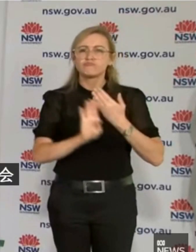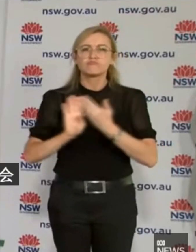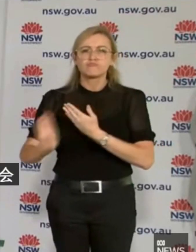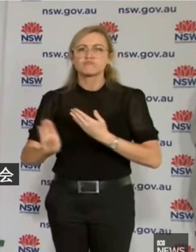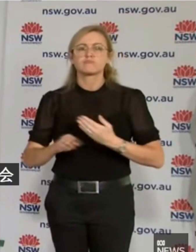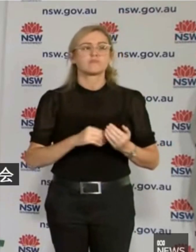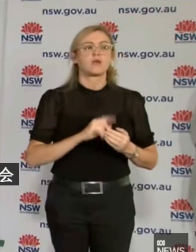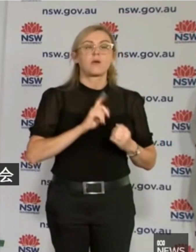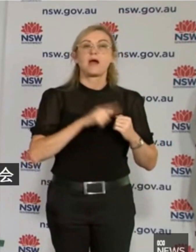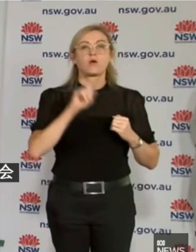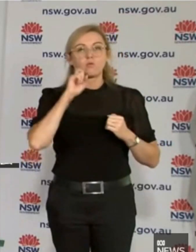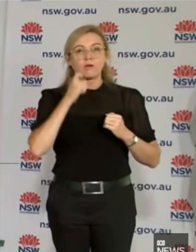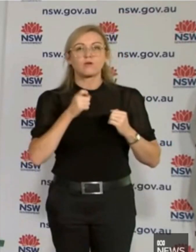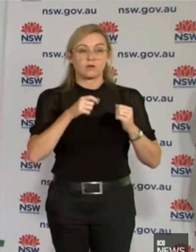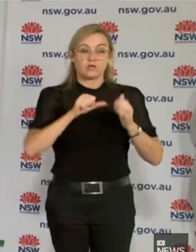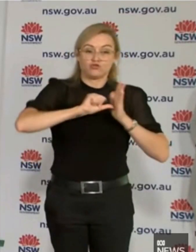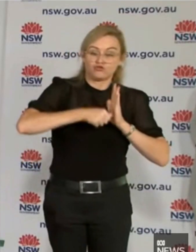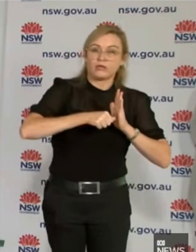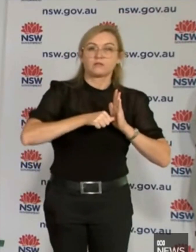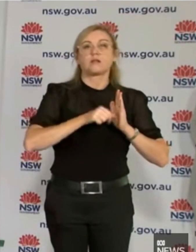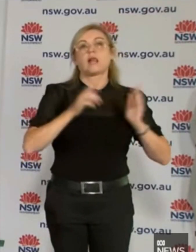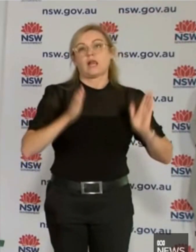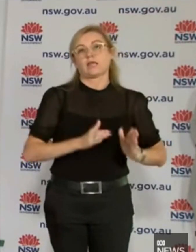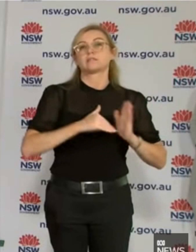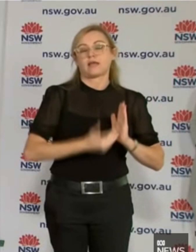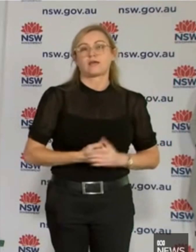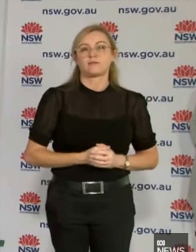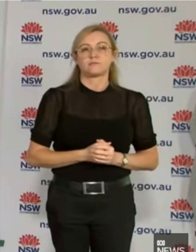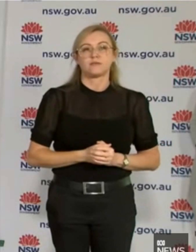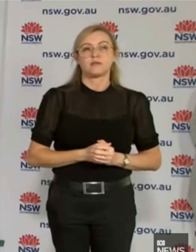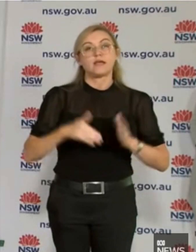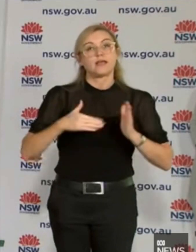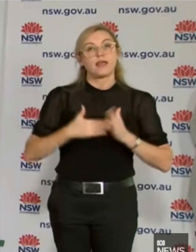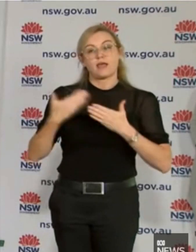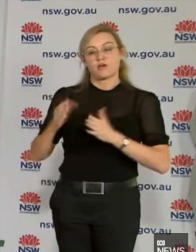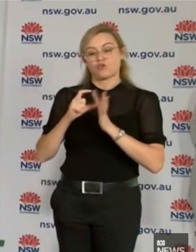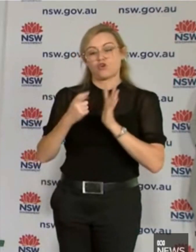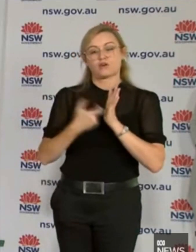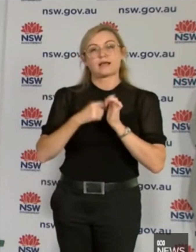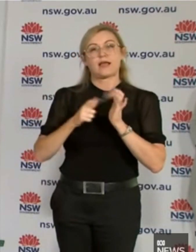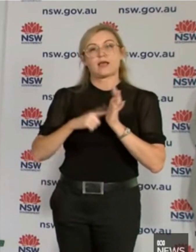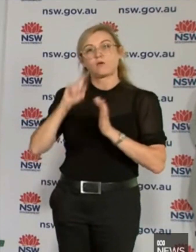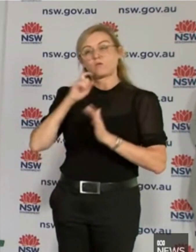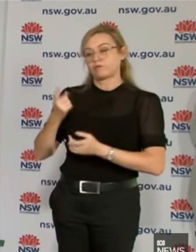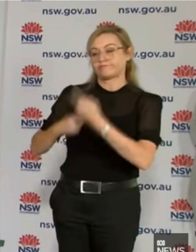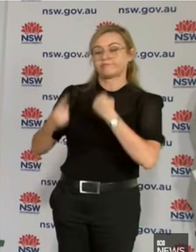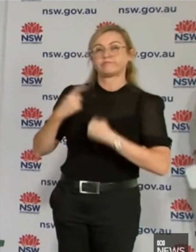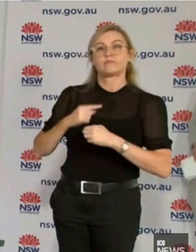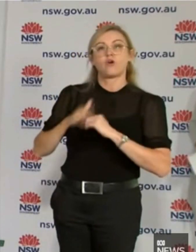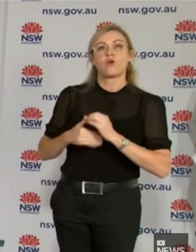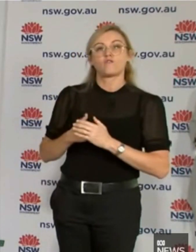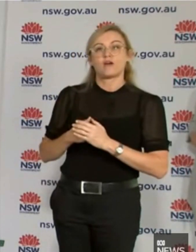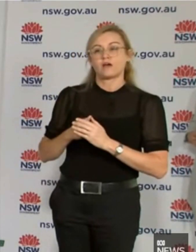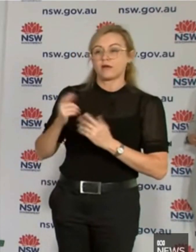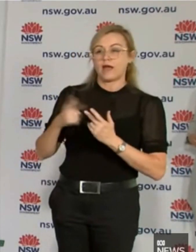and back to much more normal life as of midnight tonight. I'm going to ask Dr. Gale to update us on some of the other